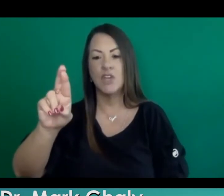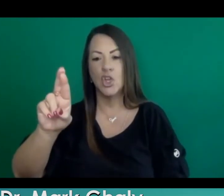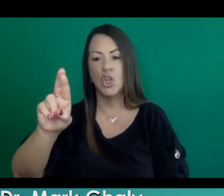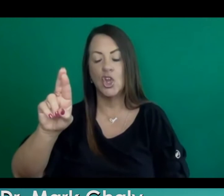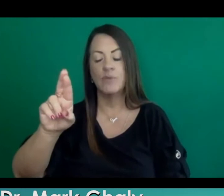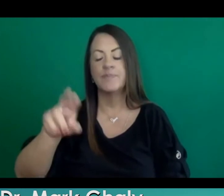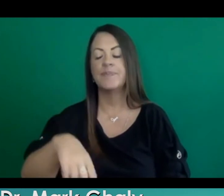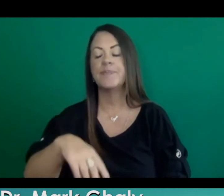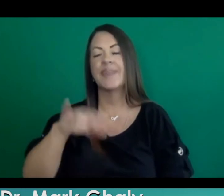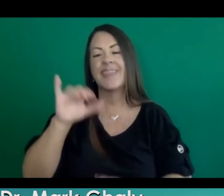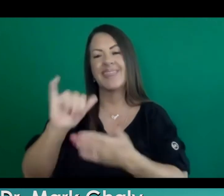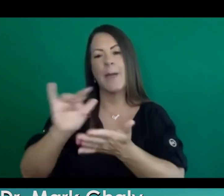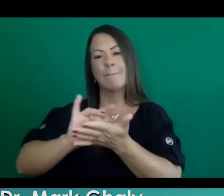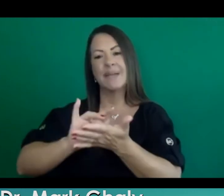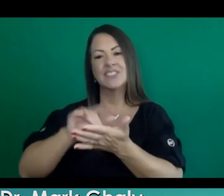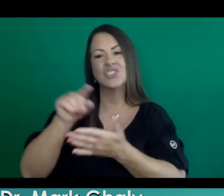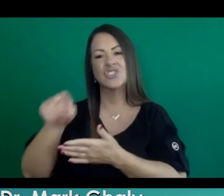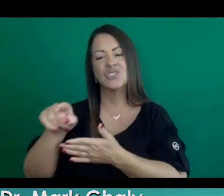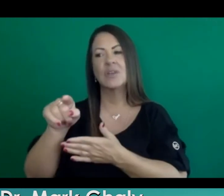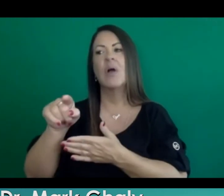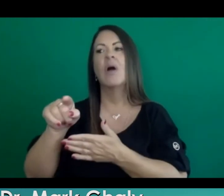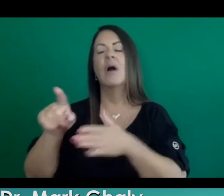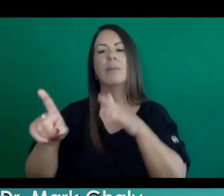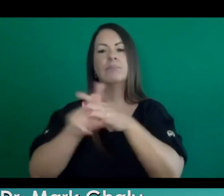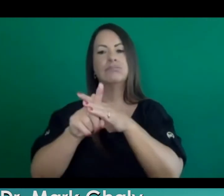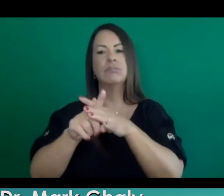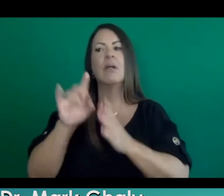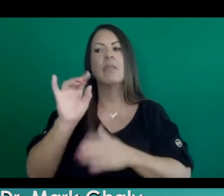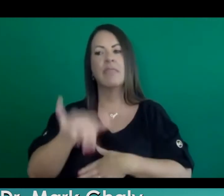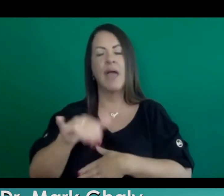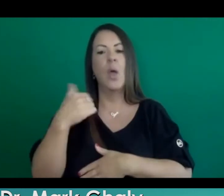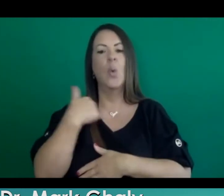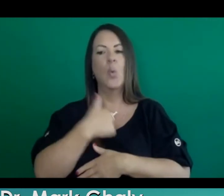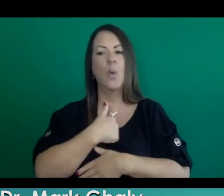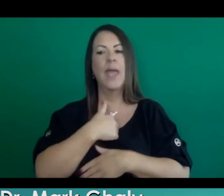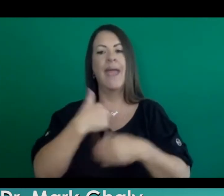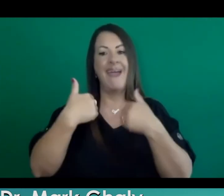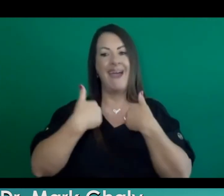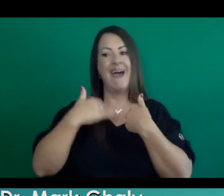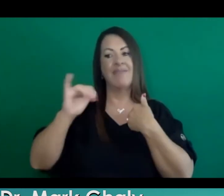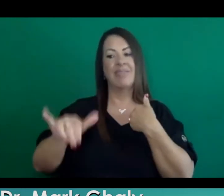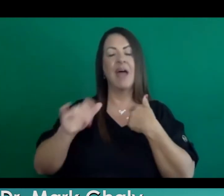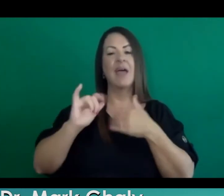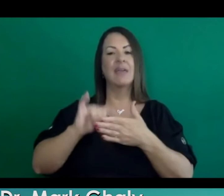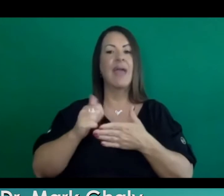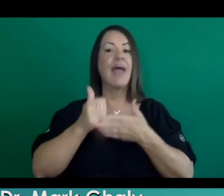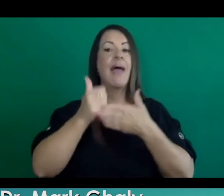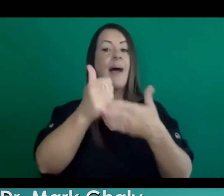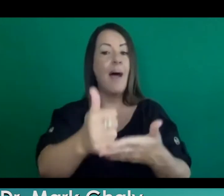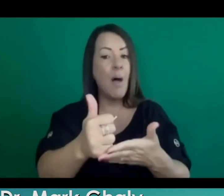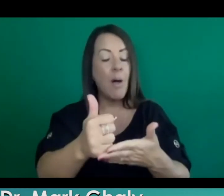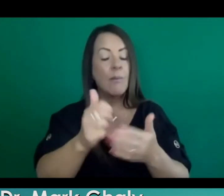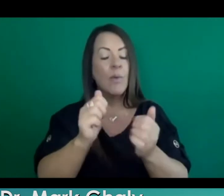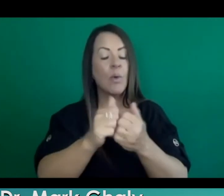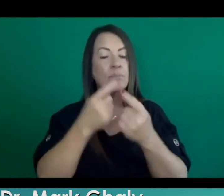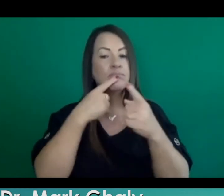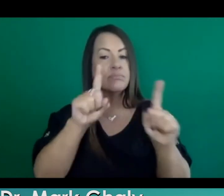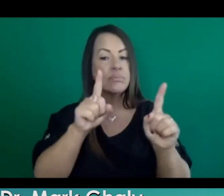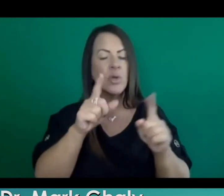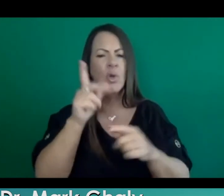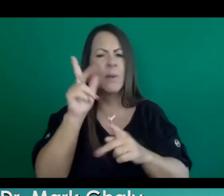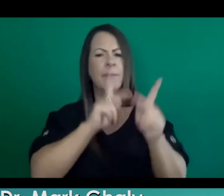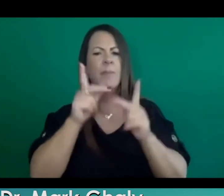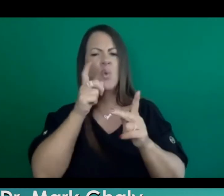that really has come out as one of the few tools that we have to improve outcomes for those who are